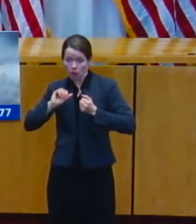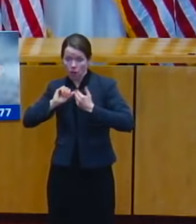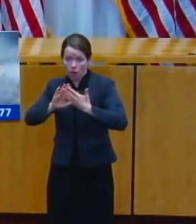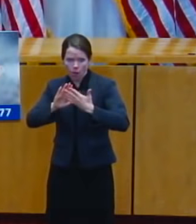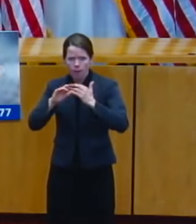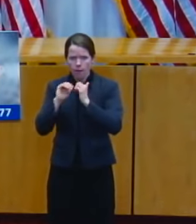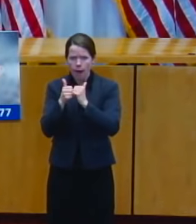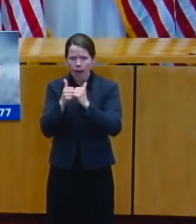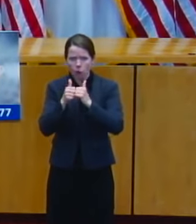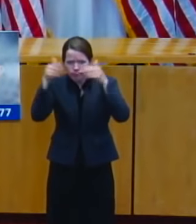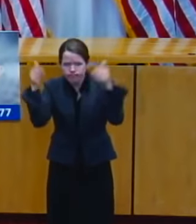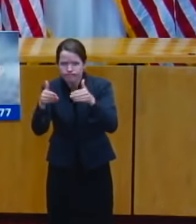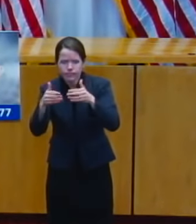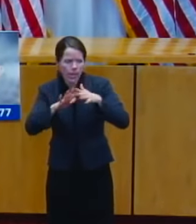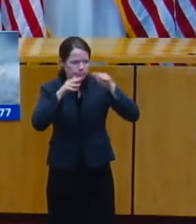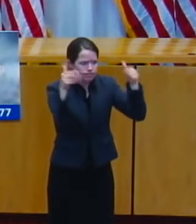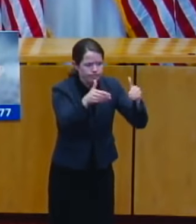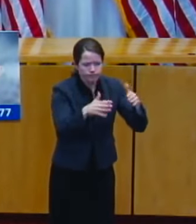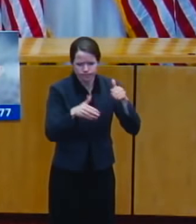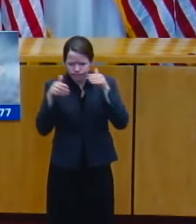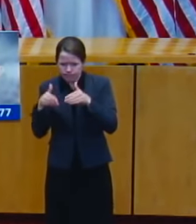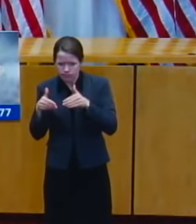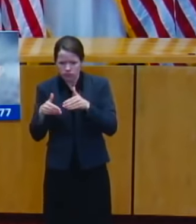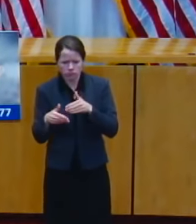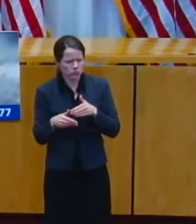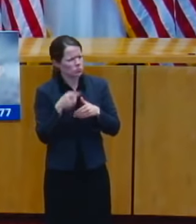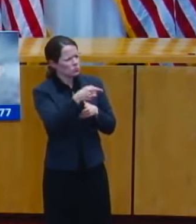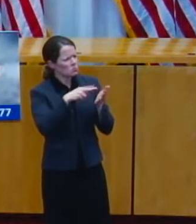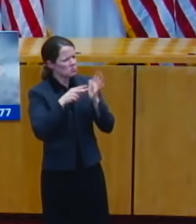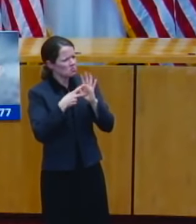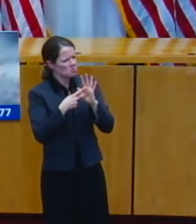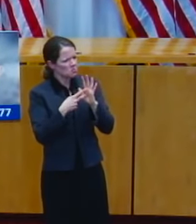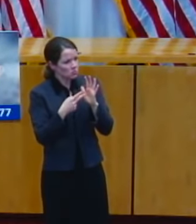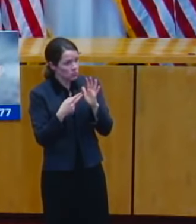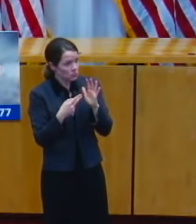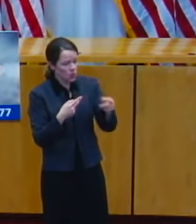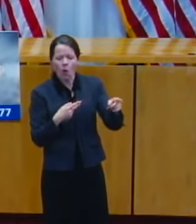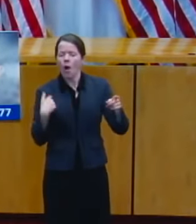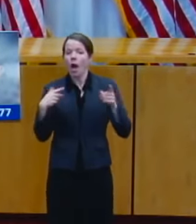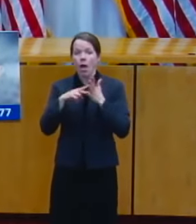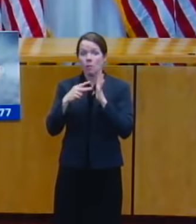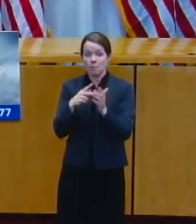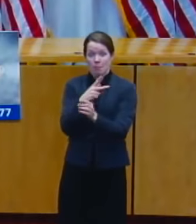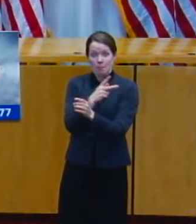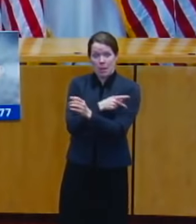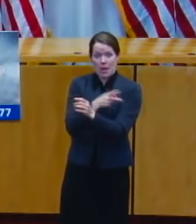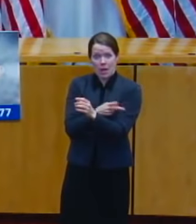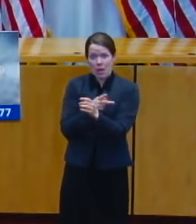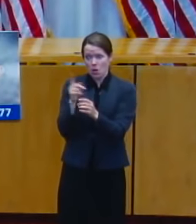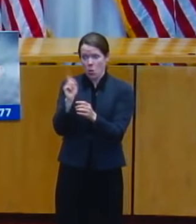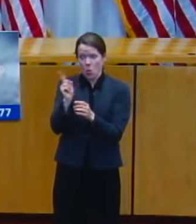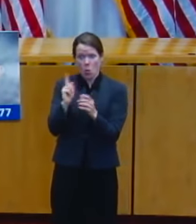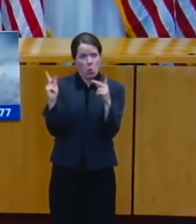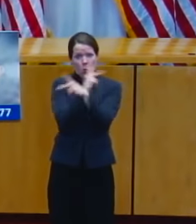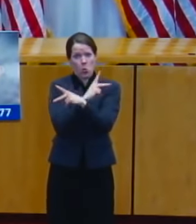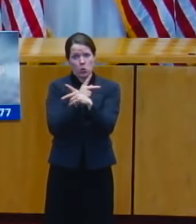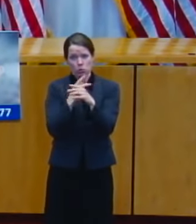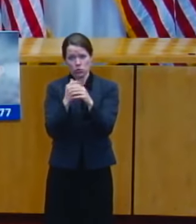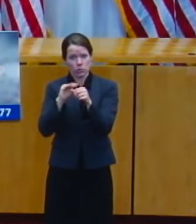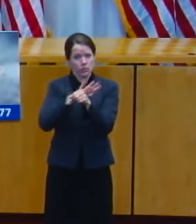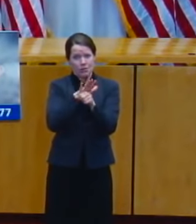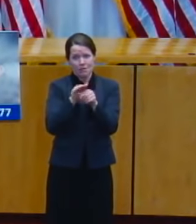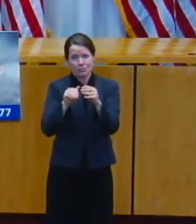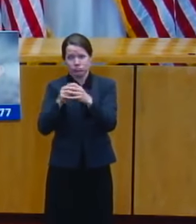hotspots in terms of PPE distribution or hotspots in terms of, yeah. So there's no question that